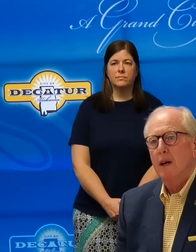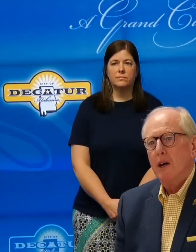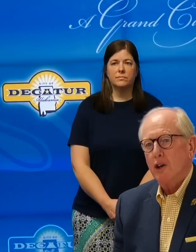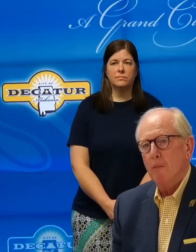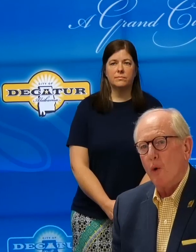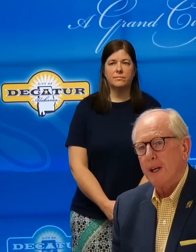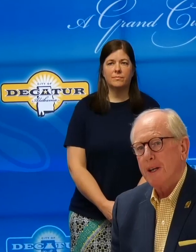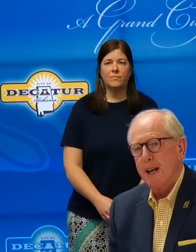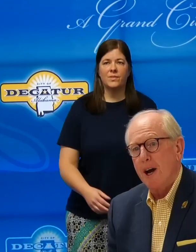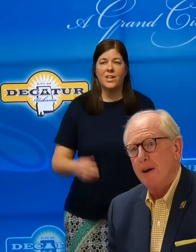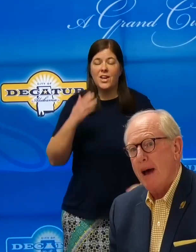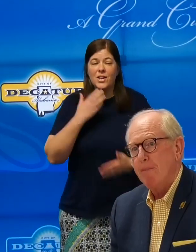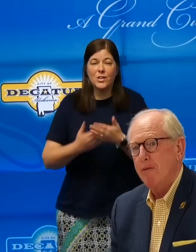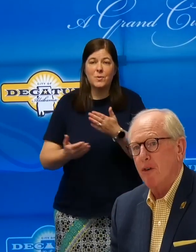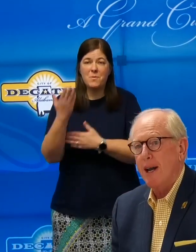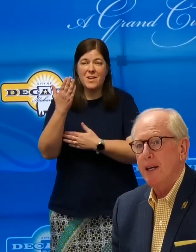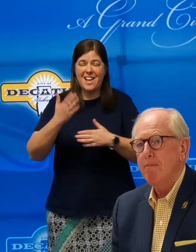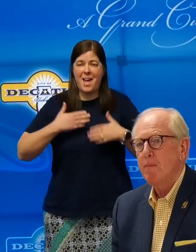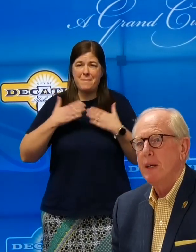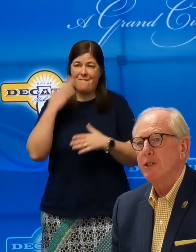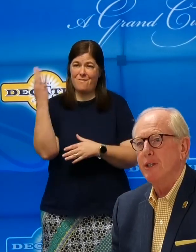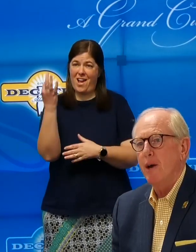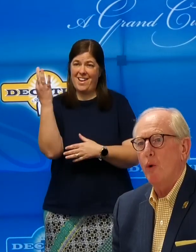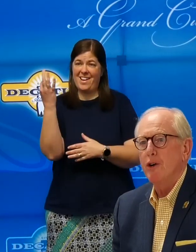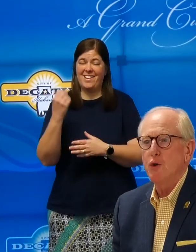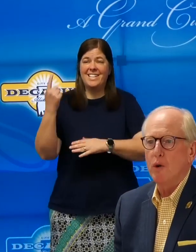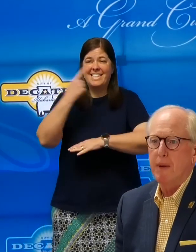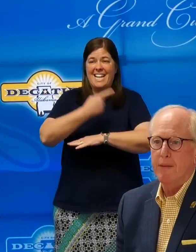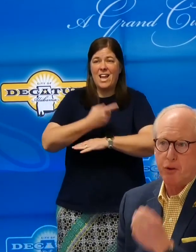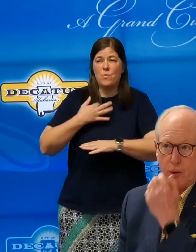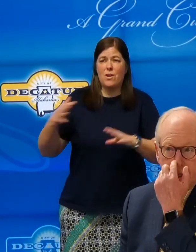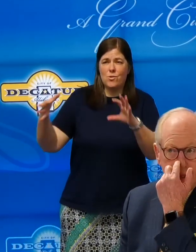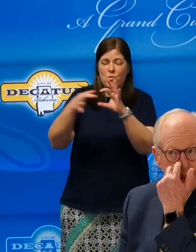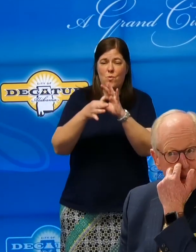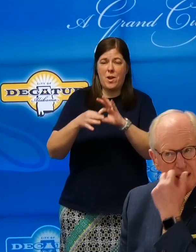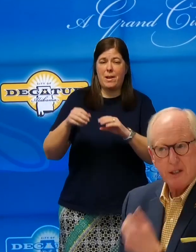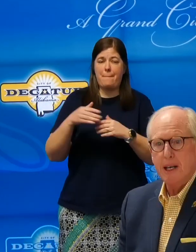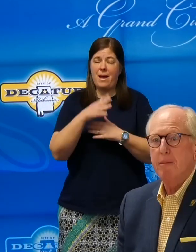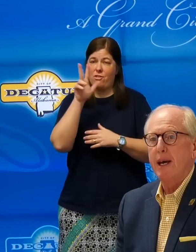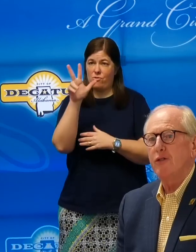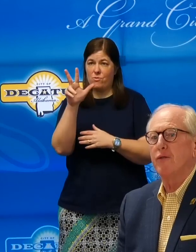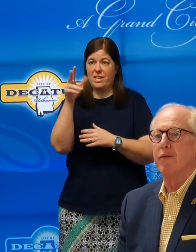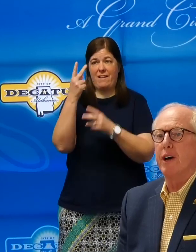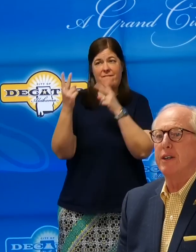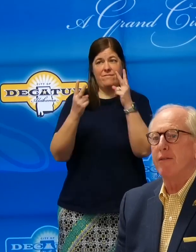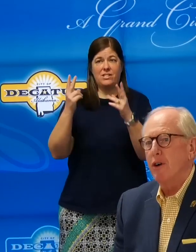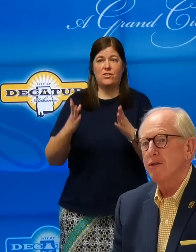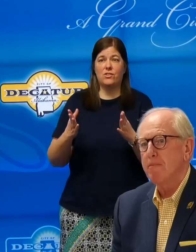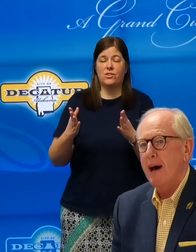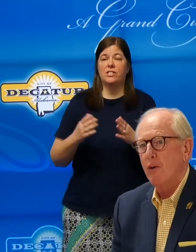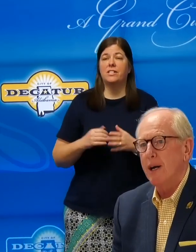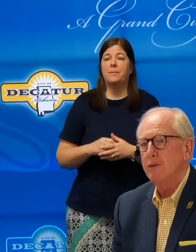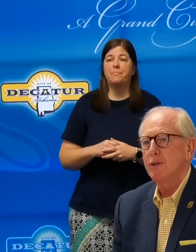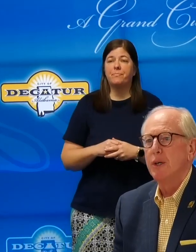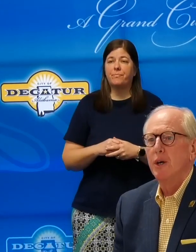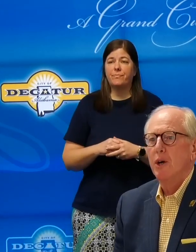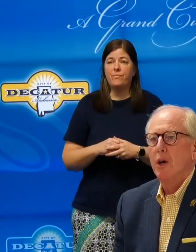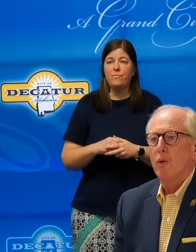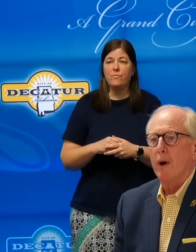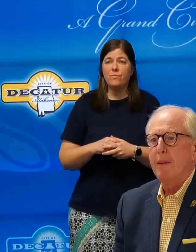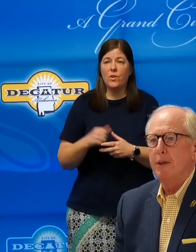You're on. Good morning and happy Friday. Today we are joined by three esteemed guests from very diverse